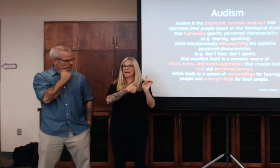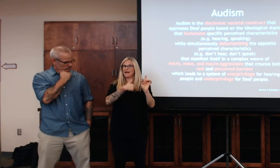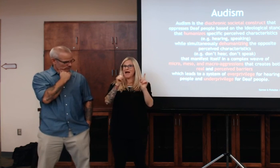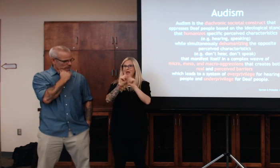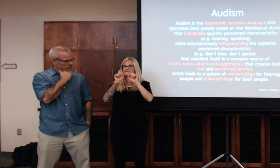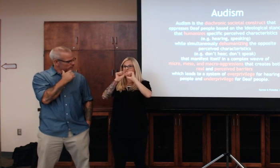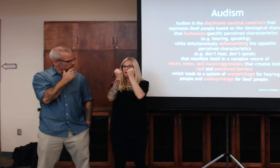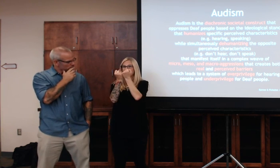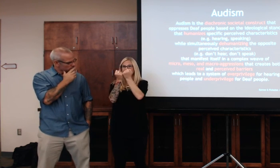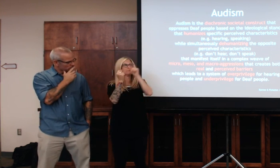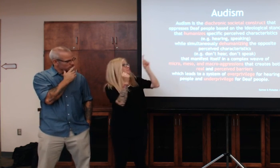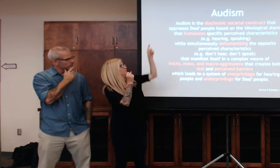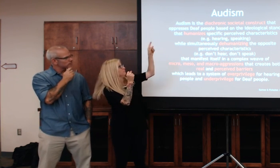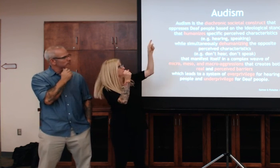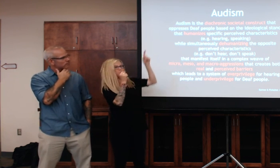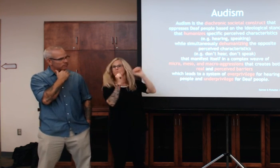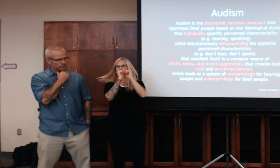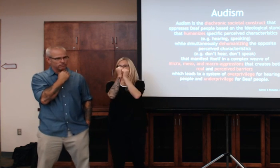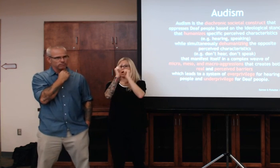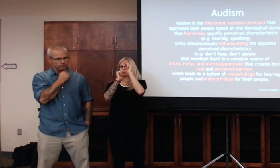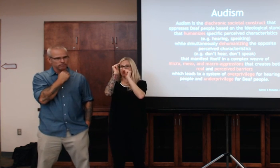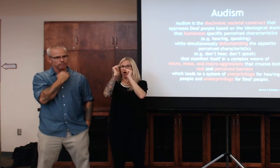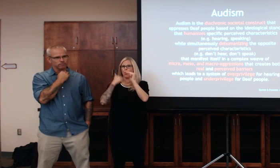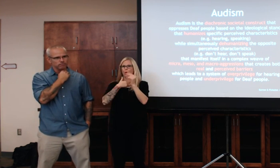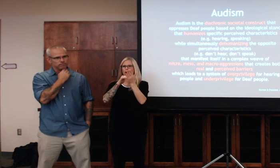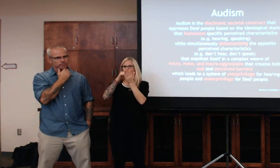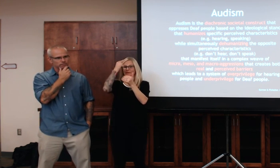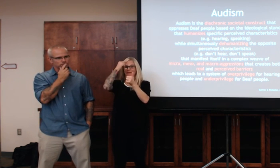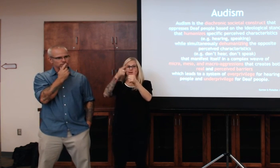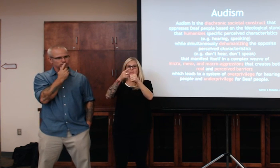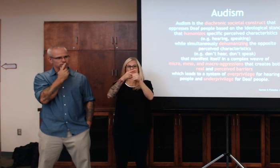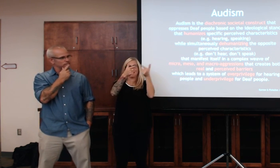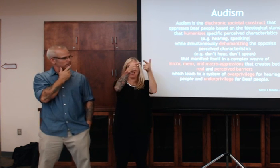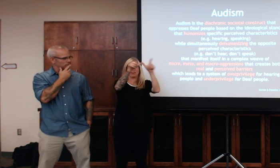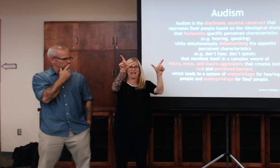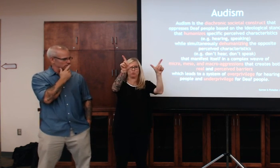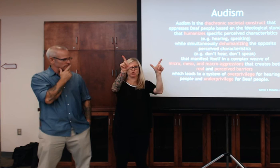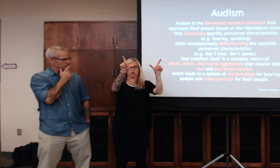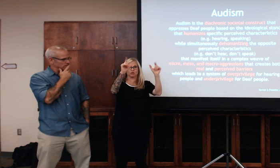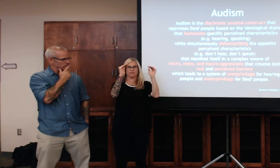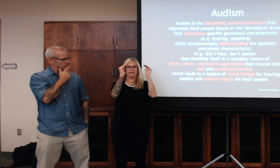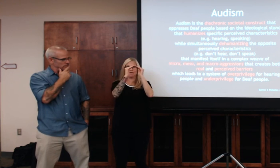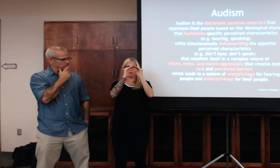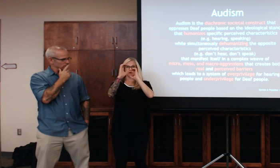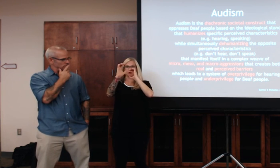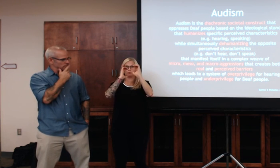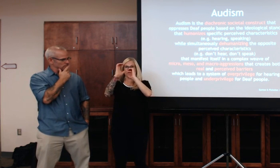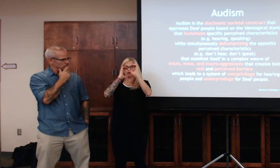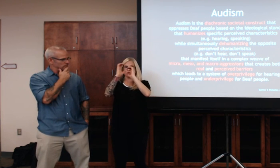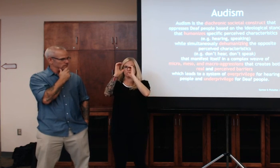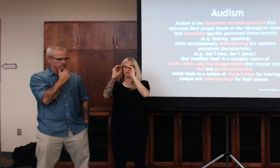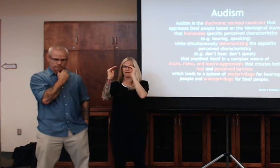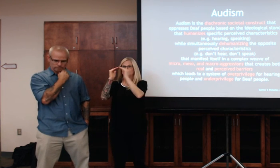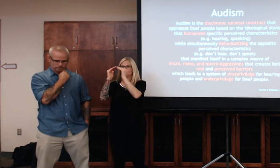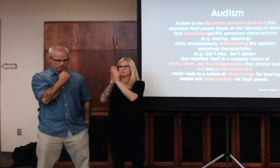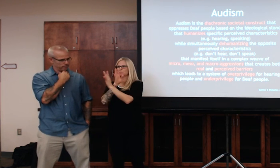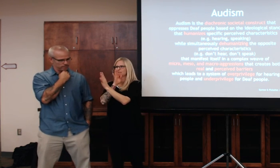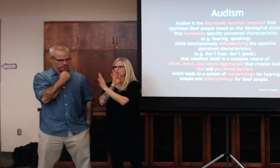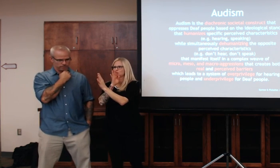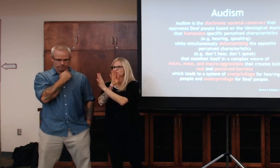We as a society, that social construct, language equals communication equals